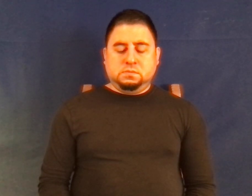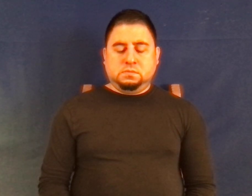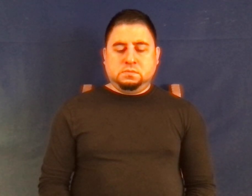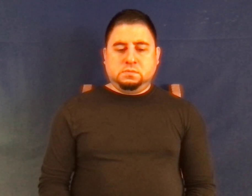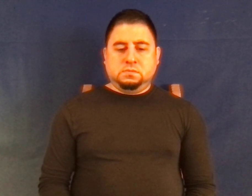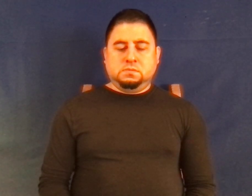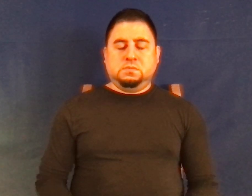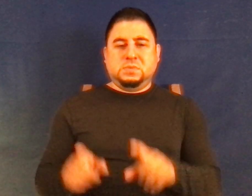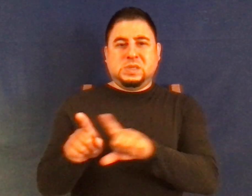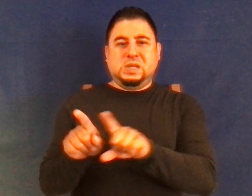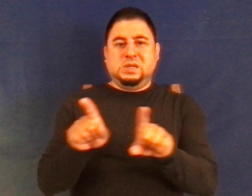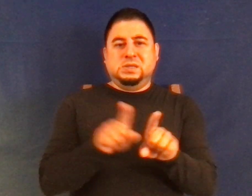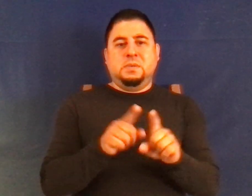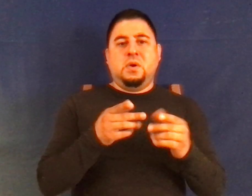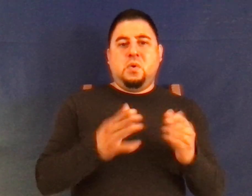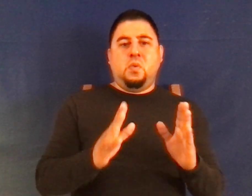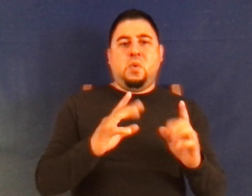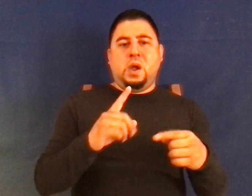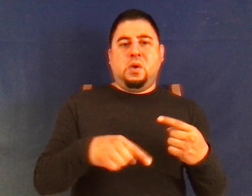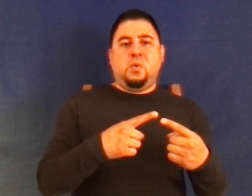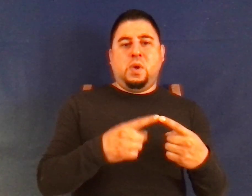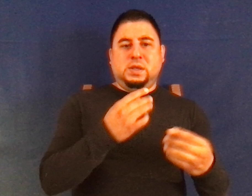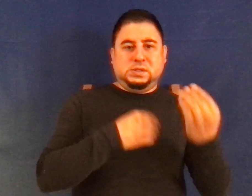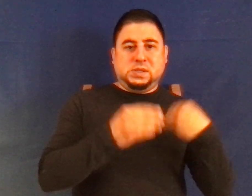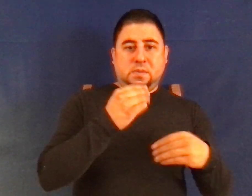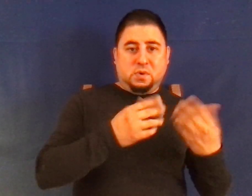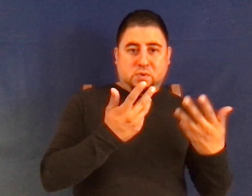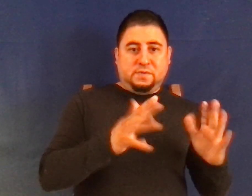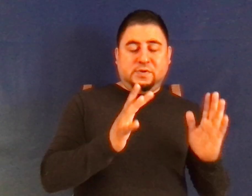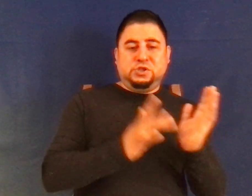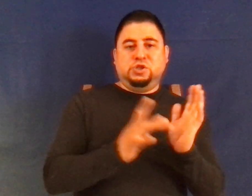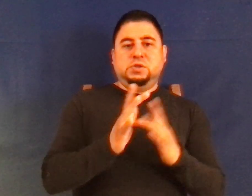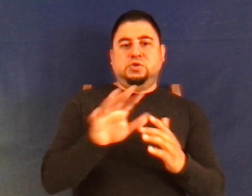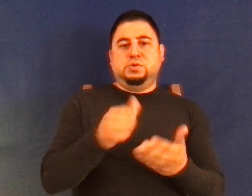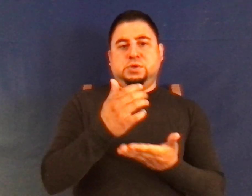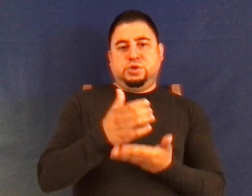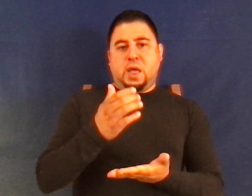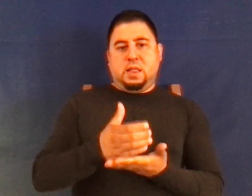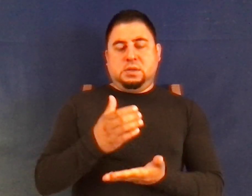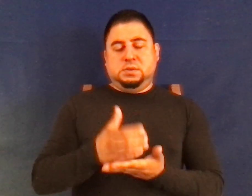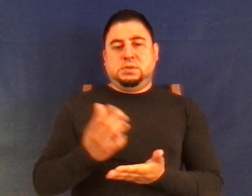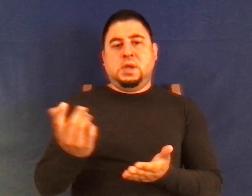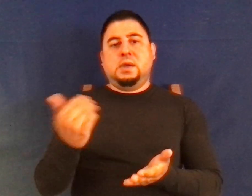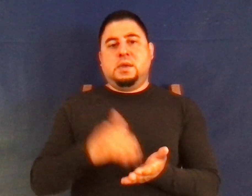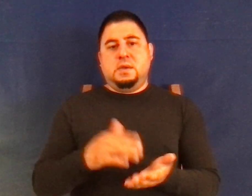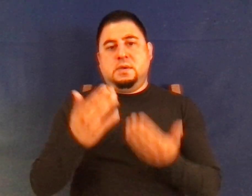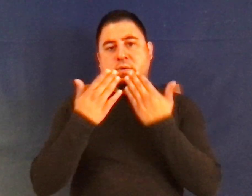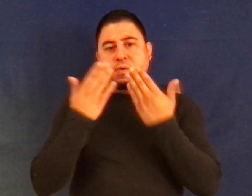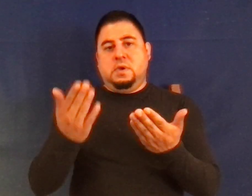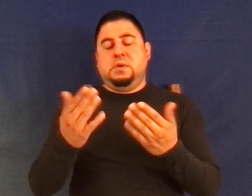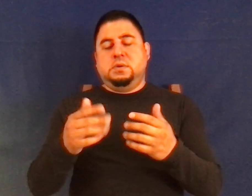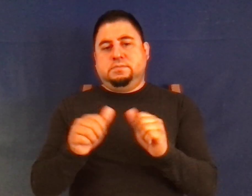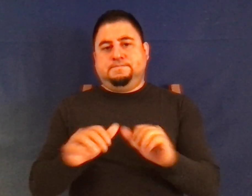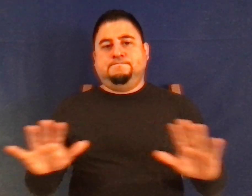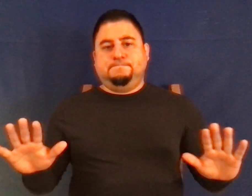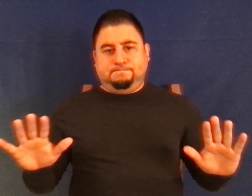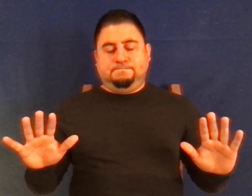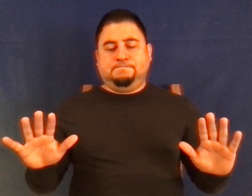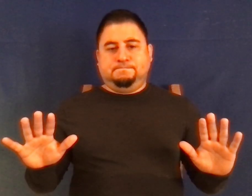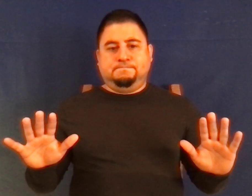In a similar way, when the supper was ended, he took the chalice, and giving you thanks, he said the blessing.